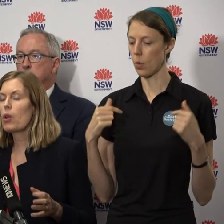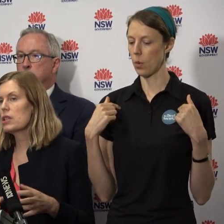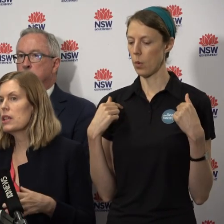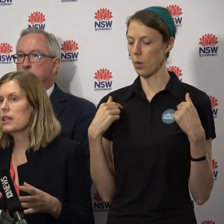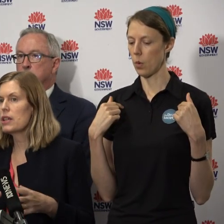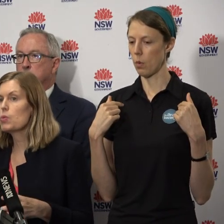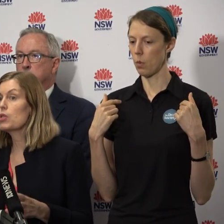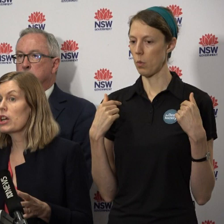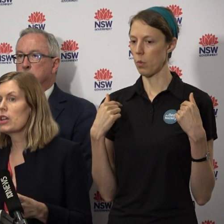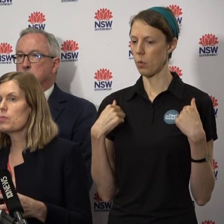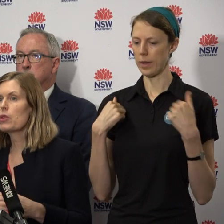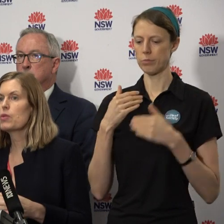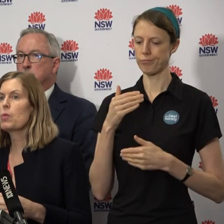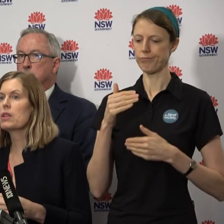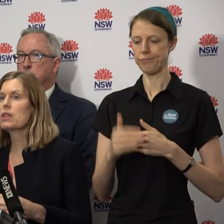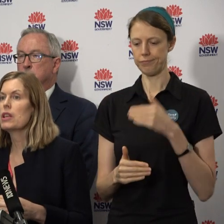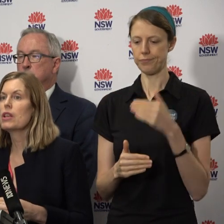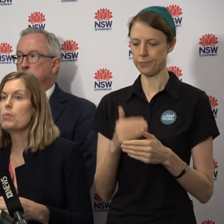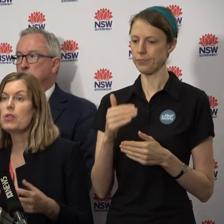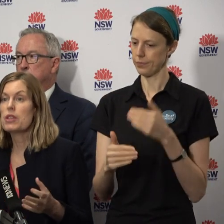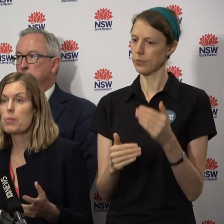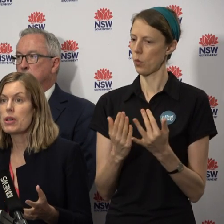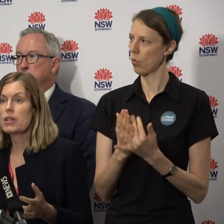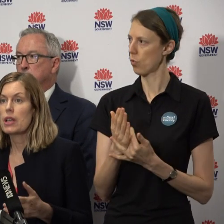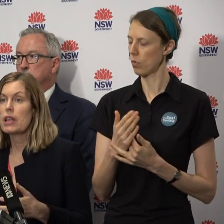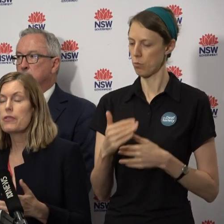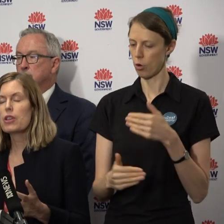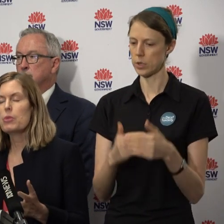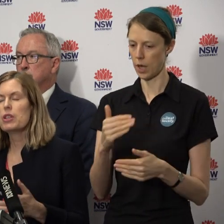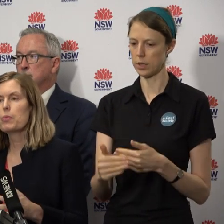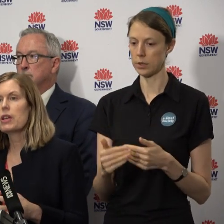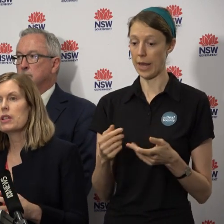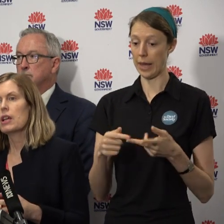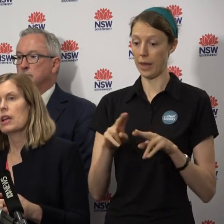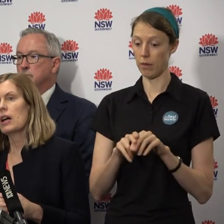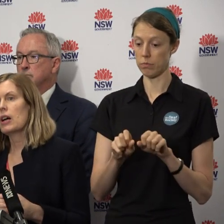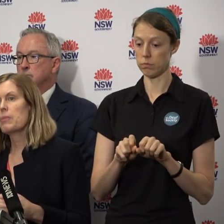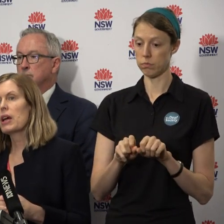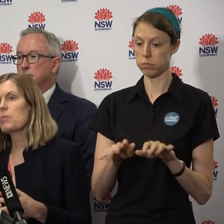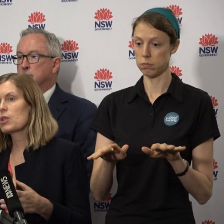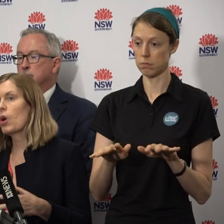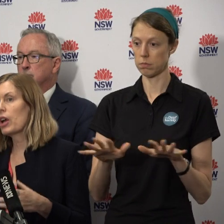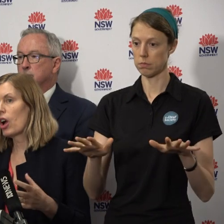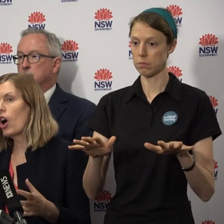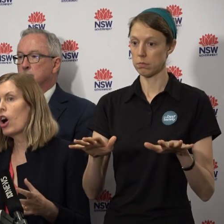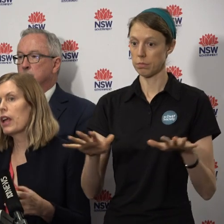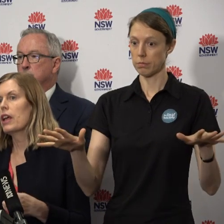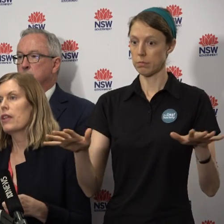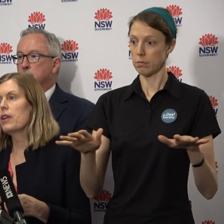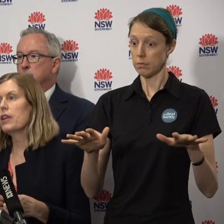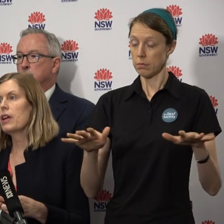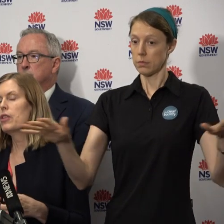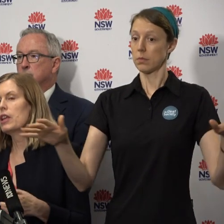our policy settings will change, because once the community spread, if the community spread becomes quite